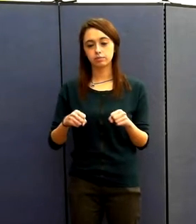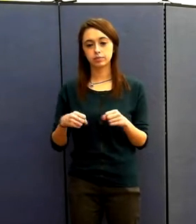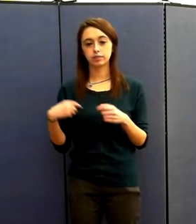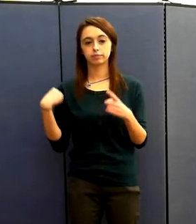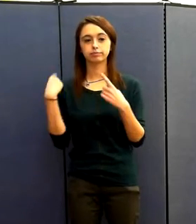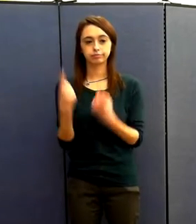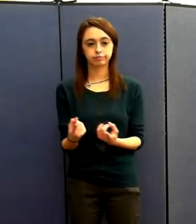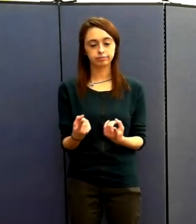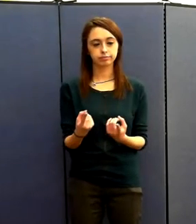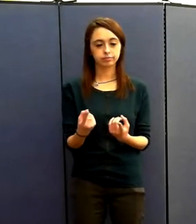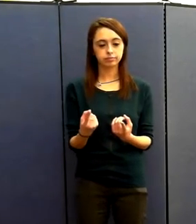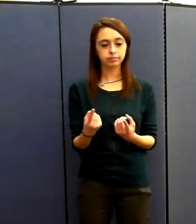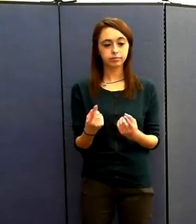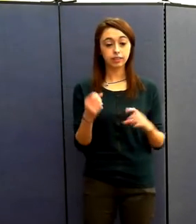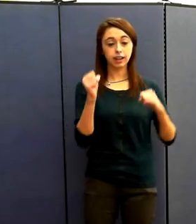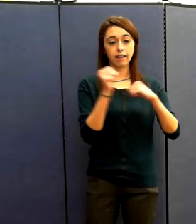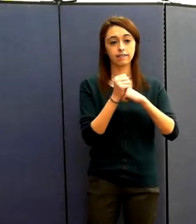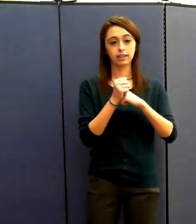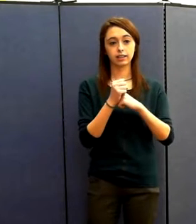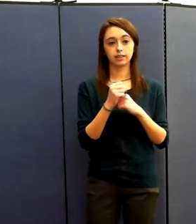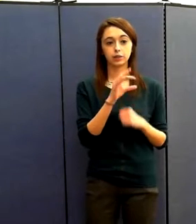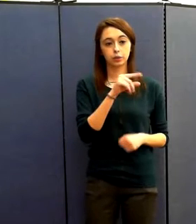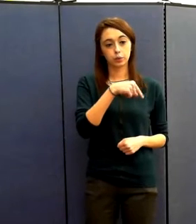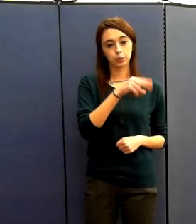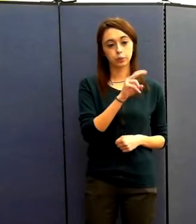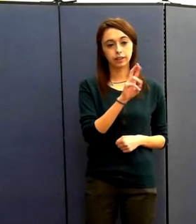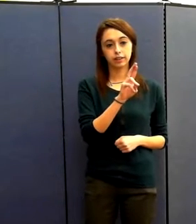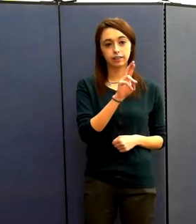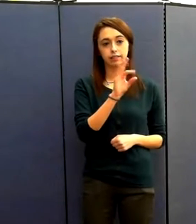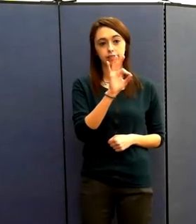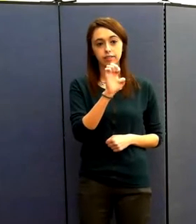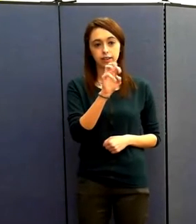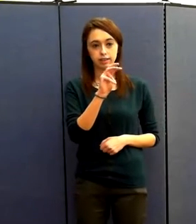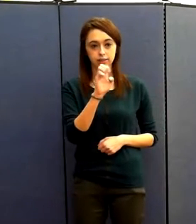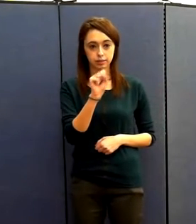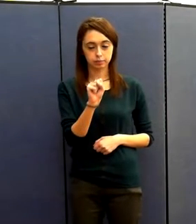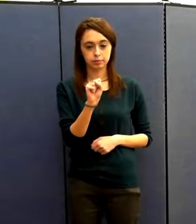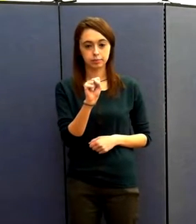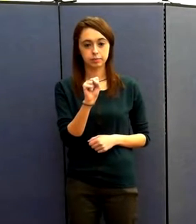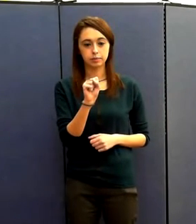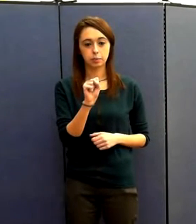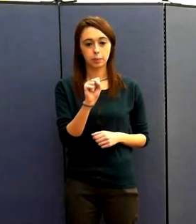for queer femmes' significance in intercultural communication.